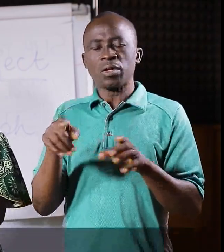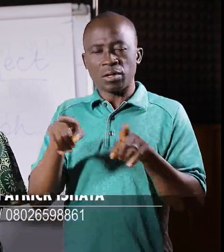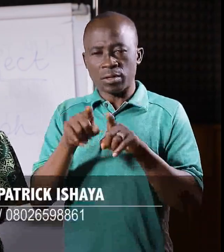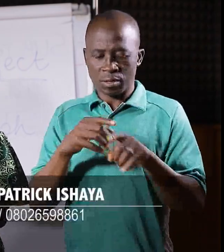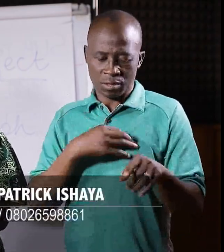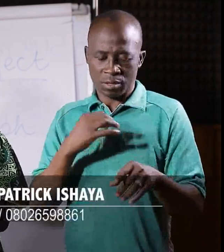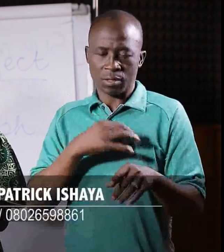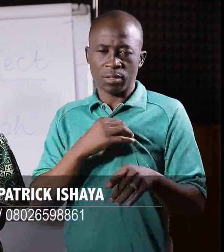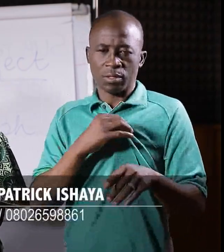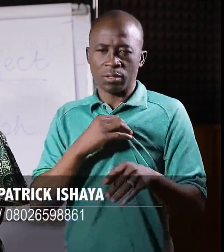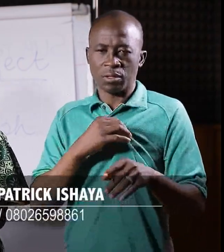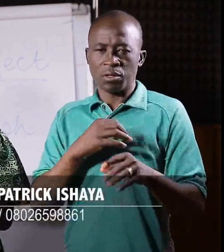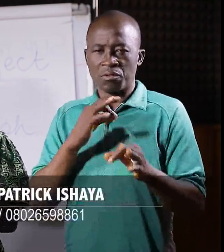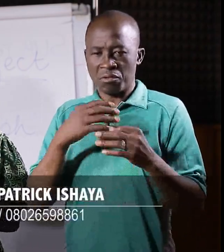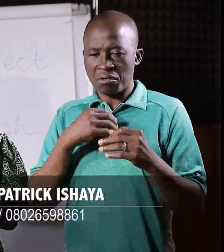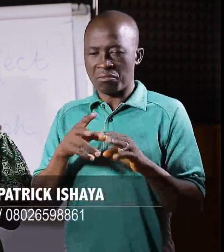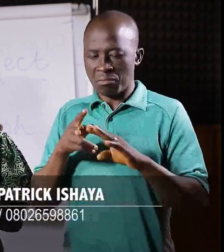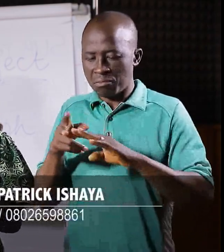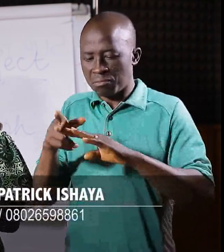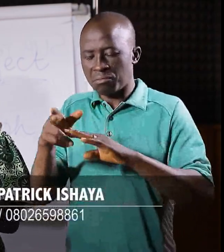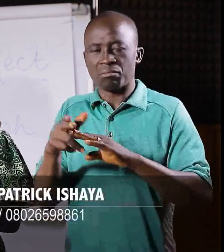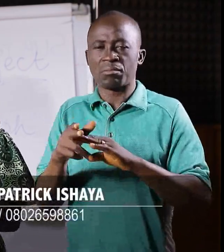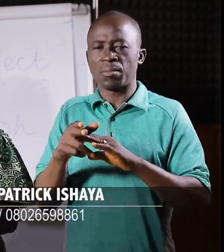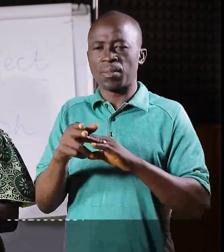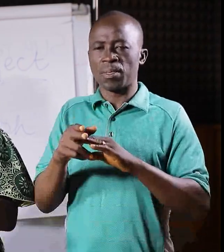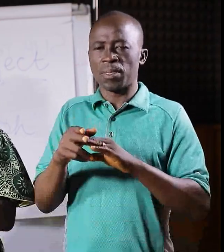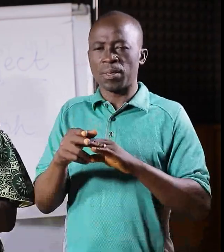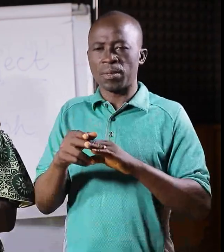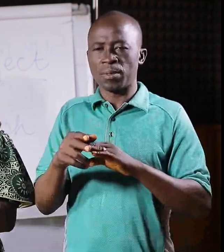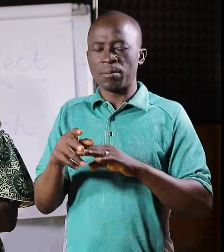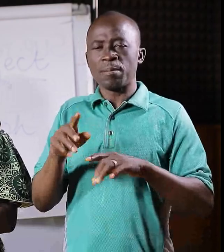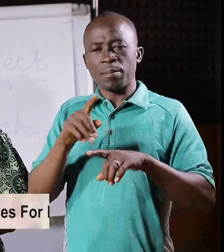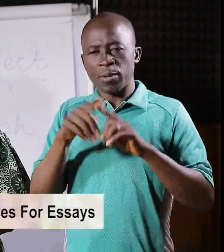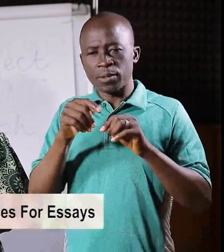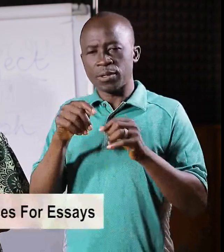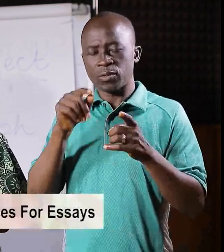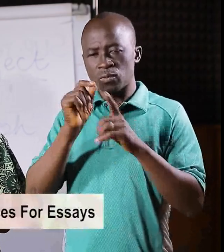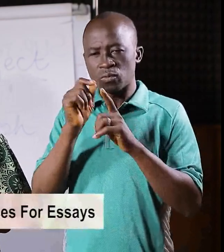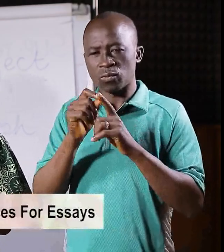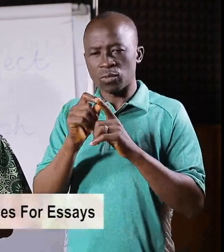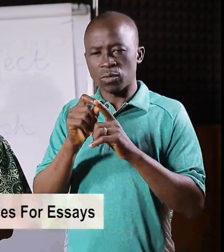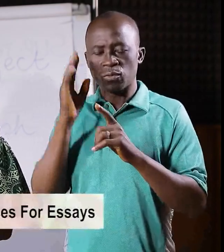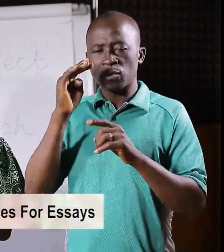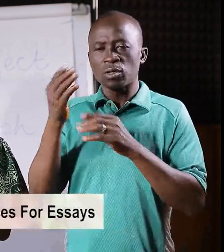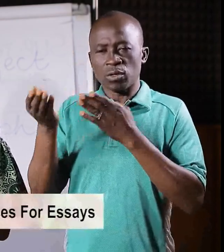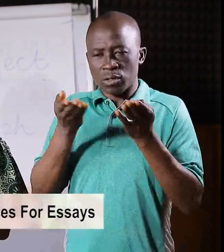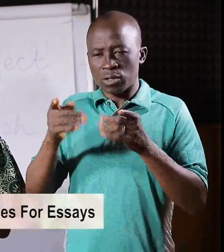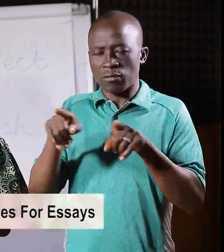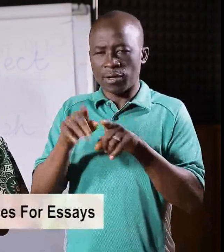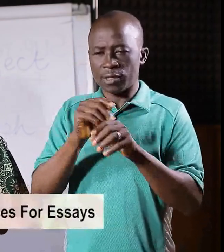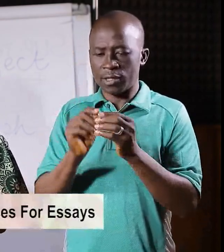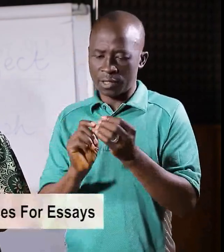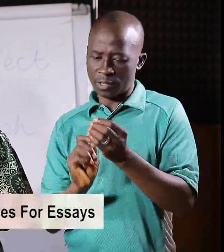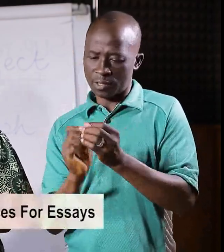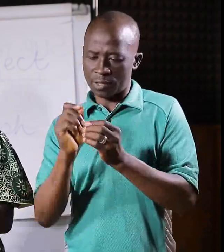clothing. The tailor will cut the material into shreds. But the transition words or phrases will now serve as the thread and